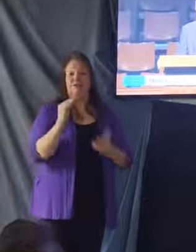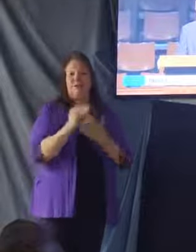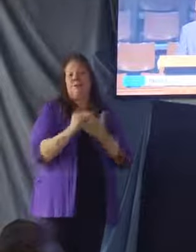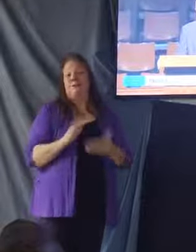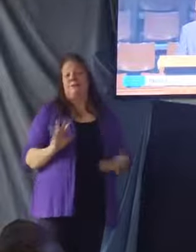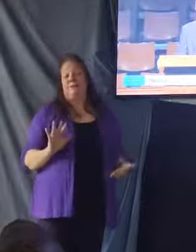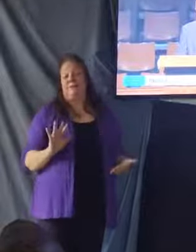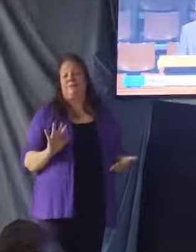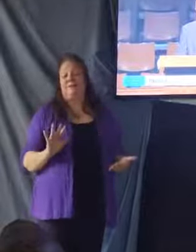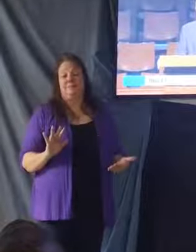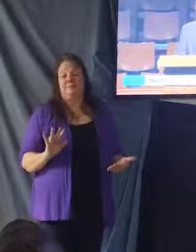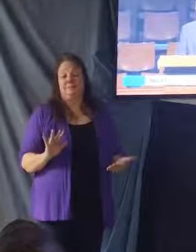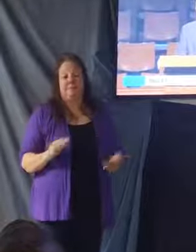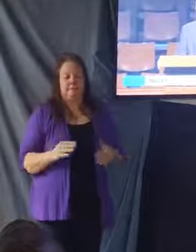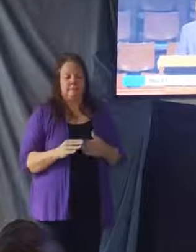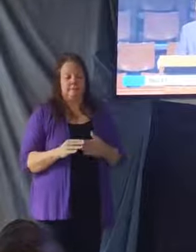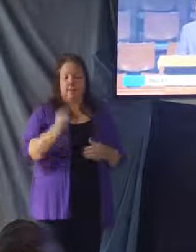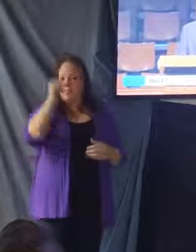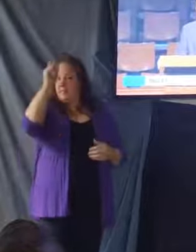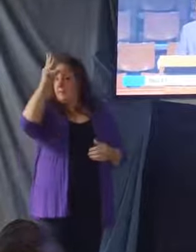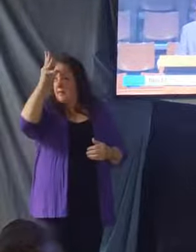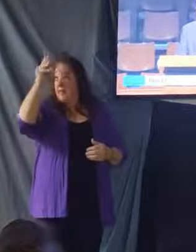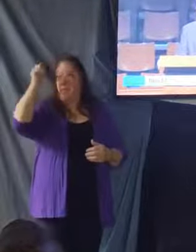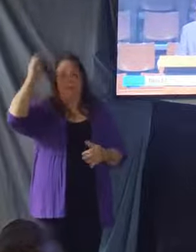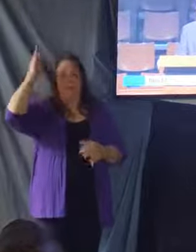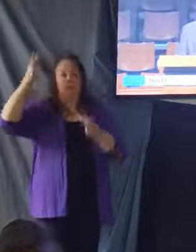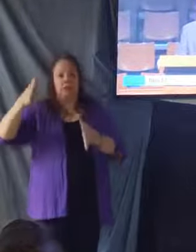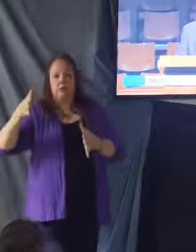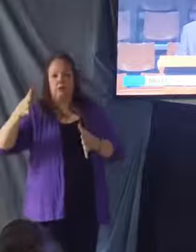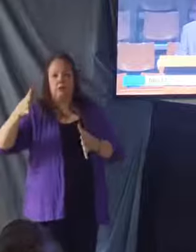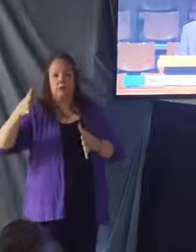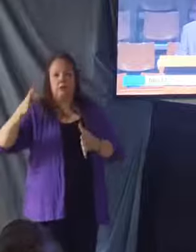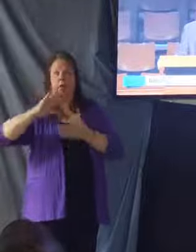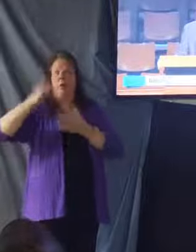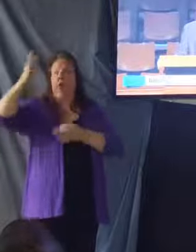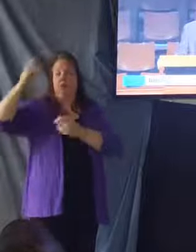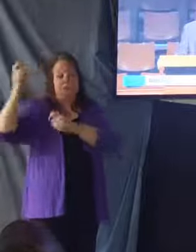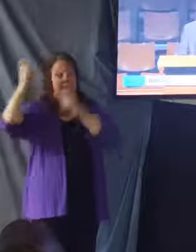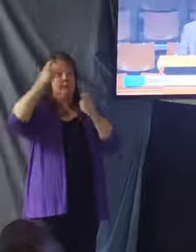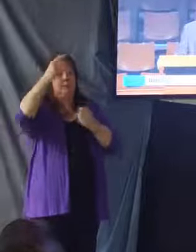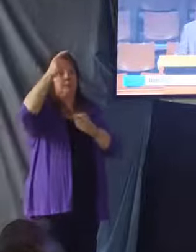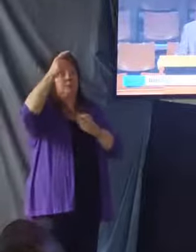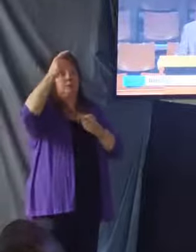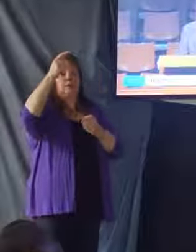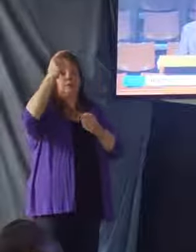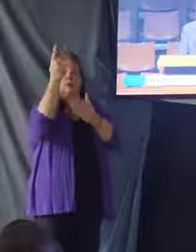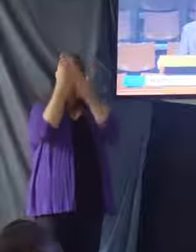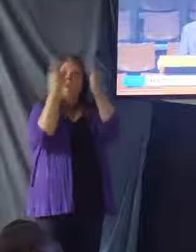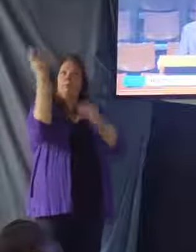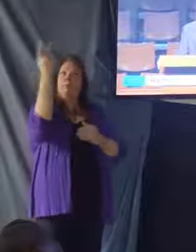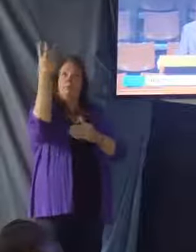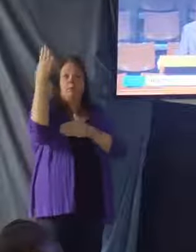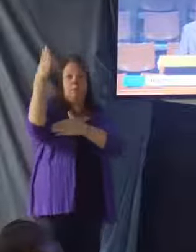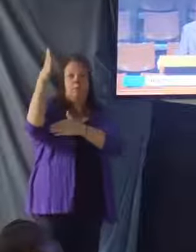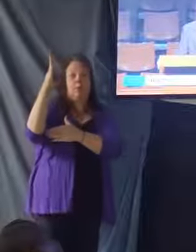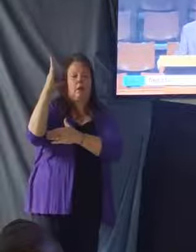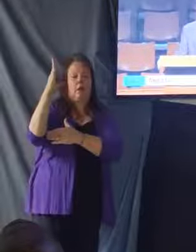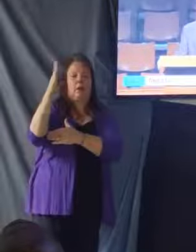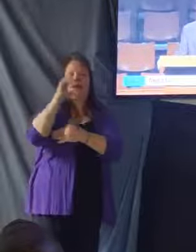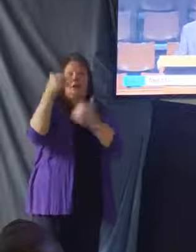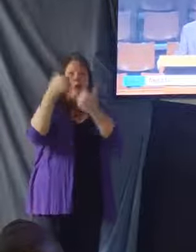5, the Father will not judge any. He's committed all judgment to the Son. They are both God,